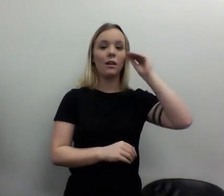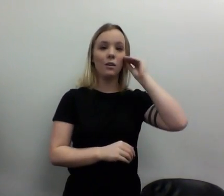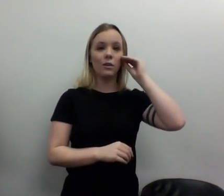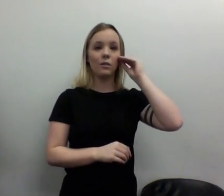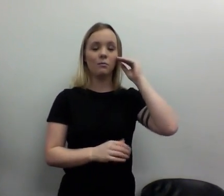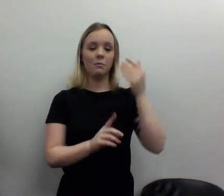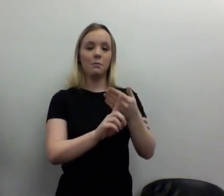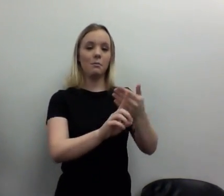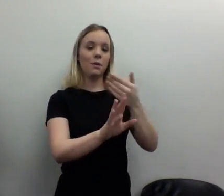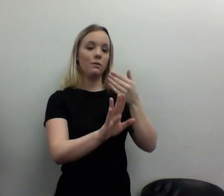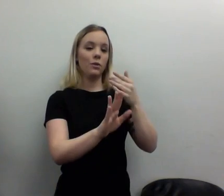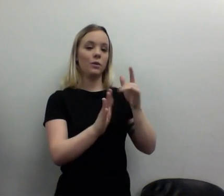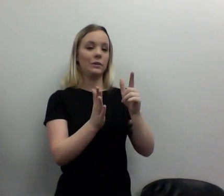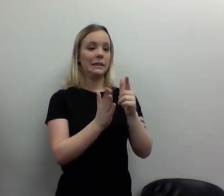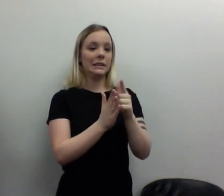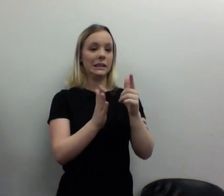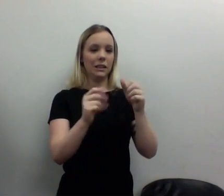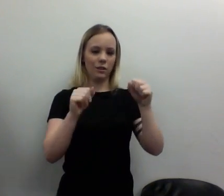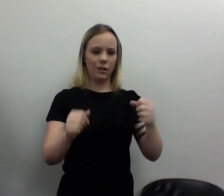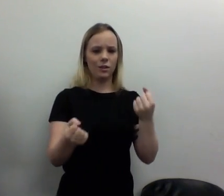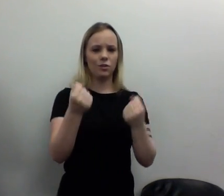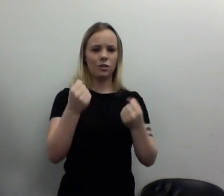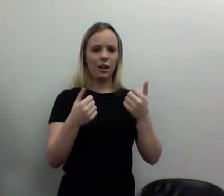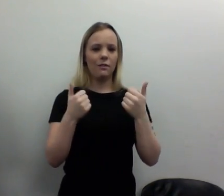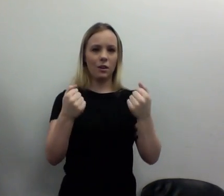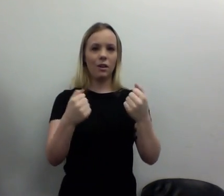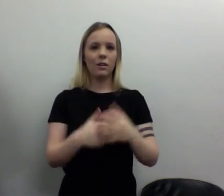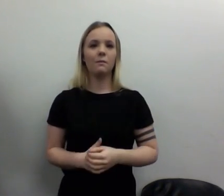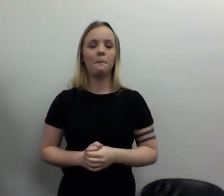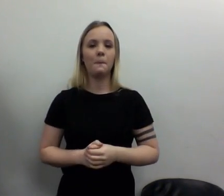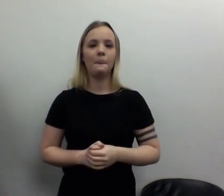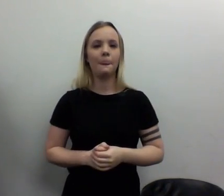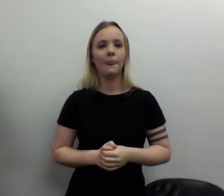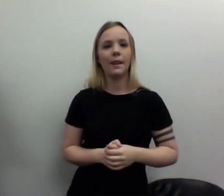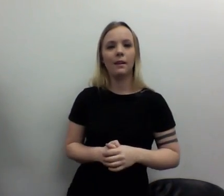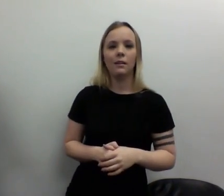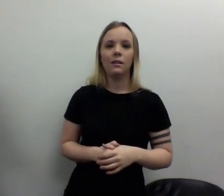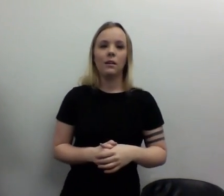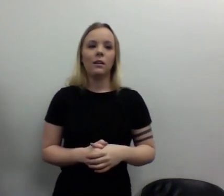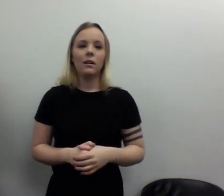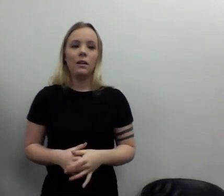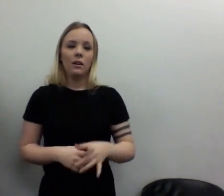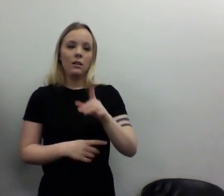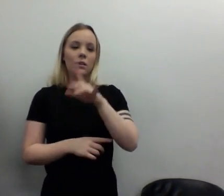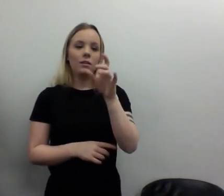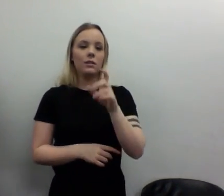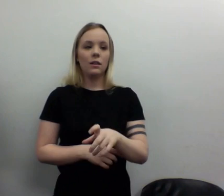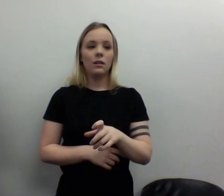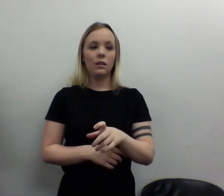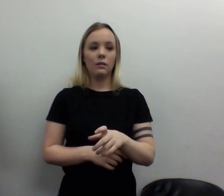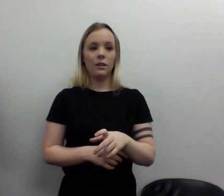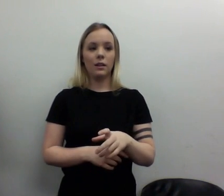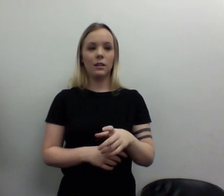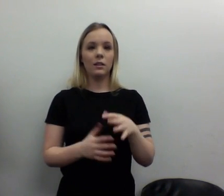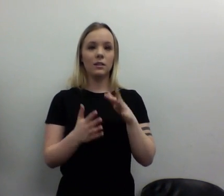car. Surveys in the United States show that 15% of high school students aged 14 to 18 carried a gun at